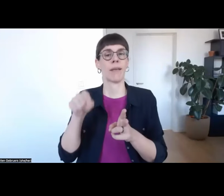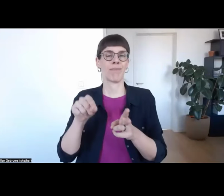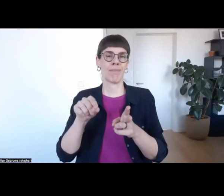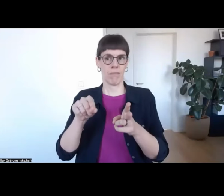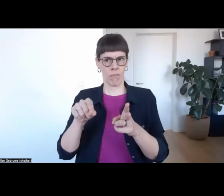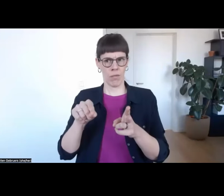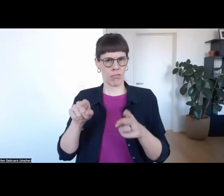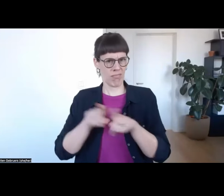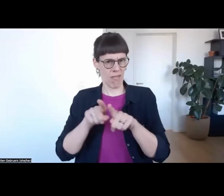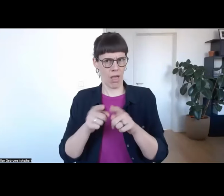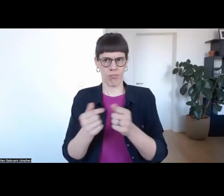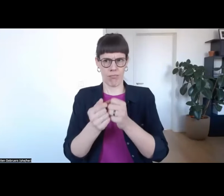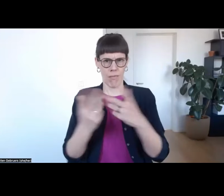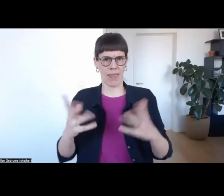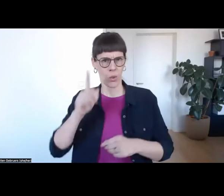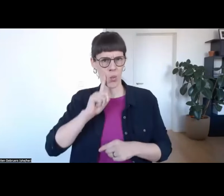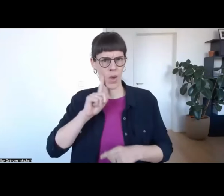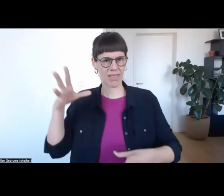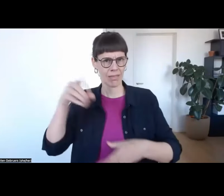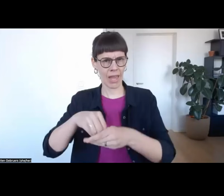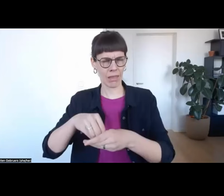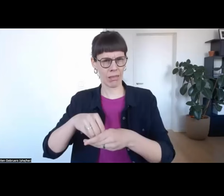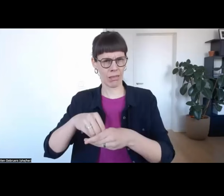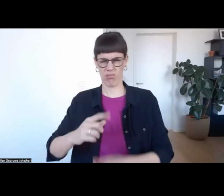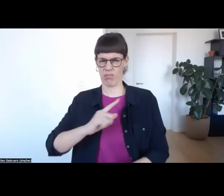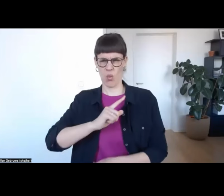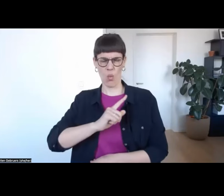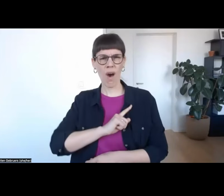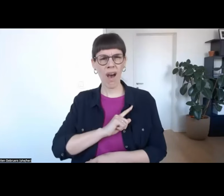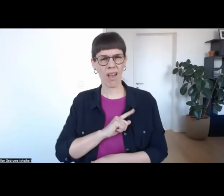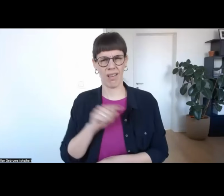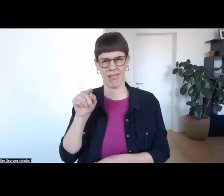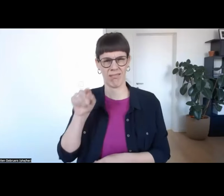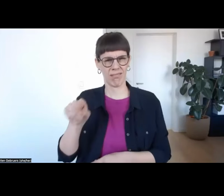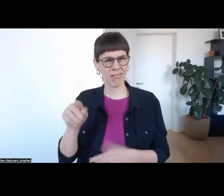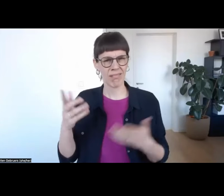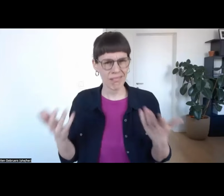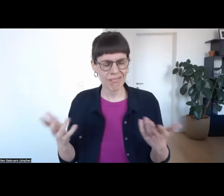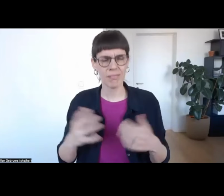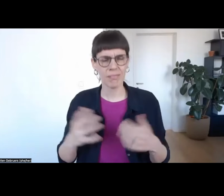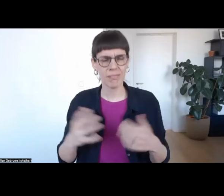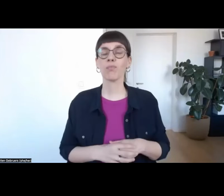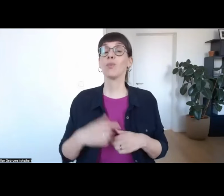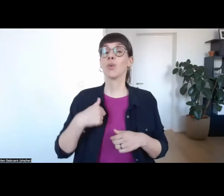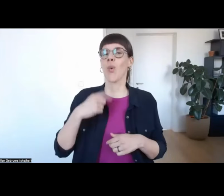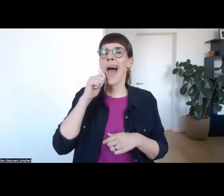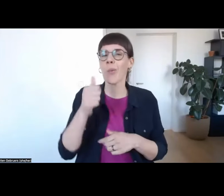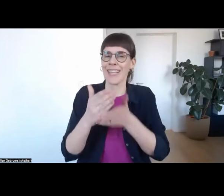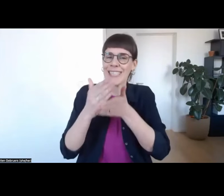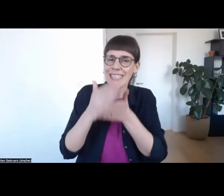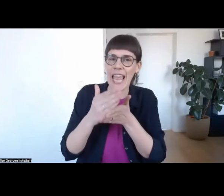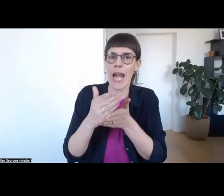of sign language interpreters and the demographic and the number of women in our field and